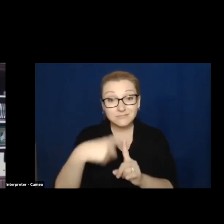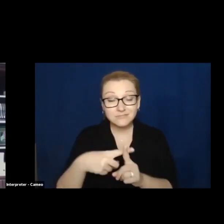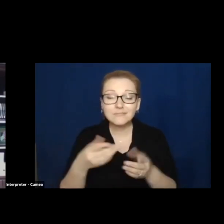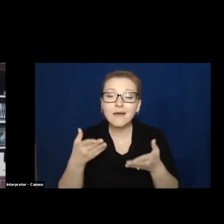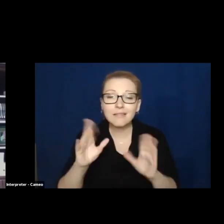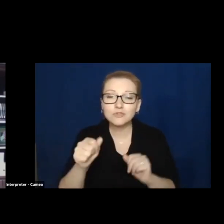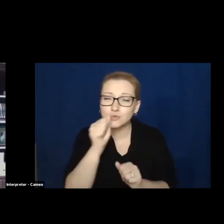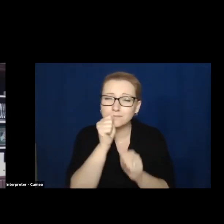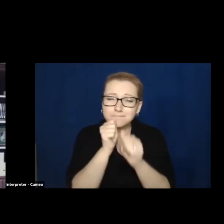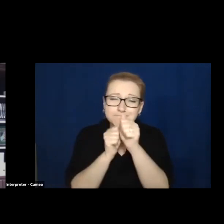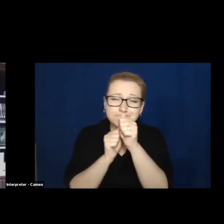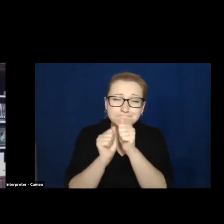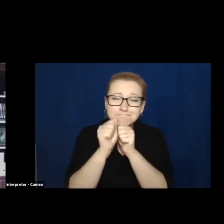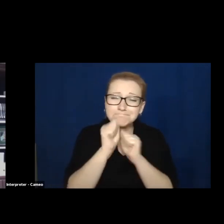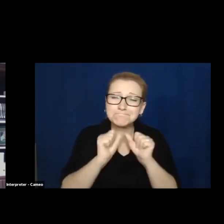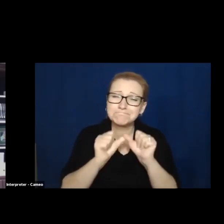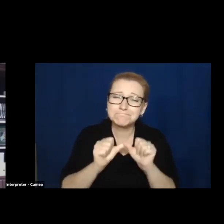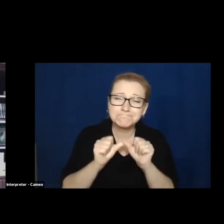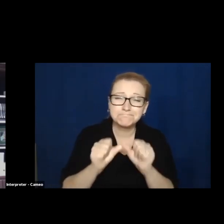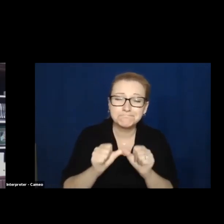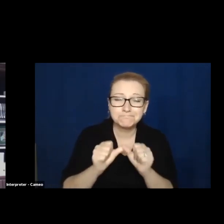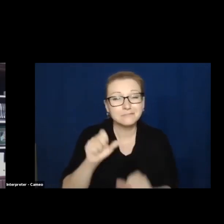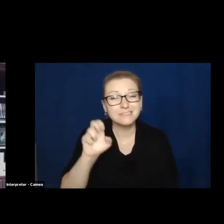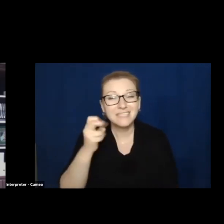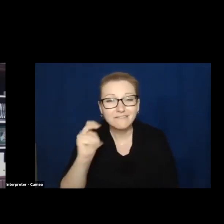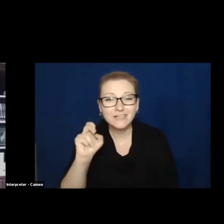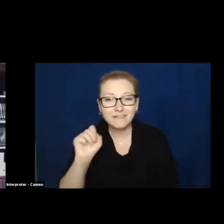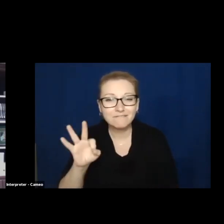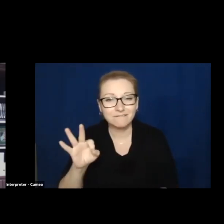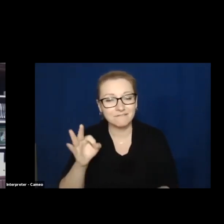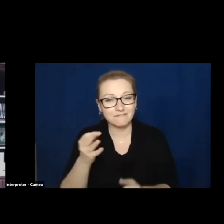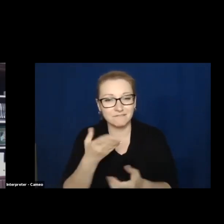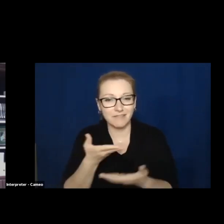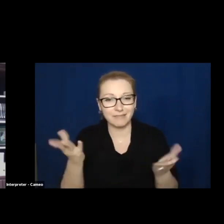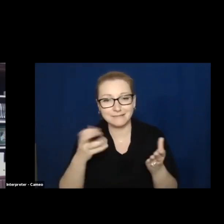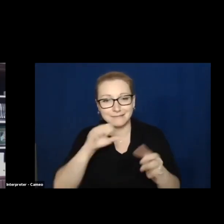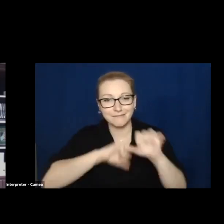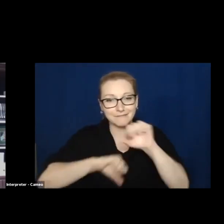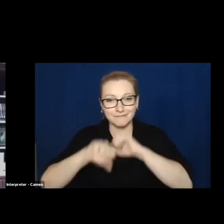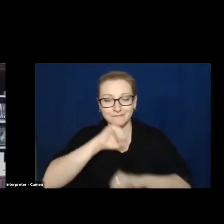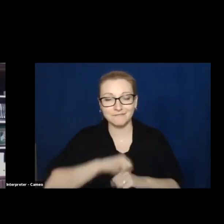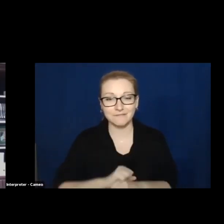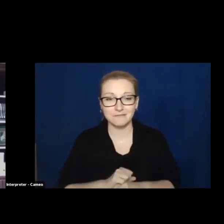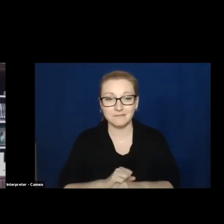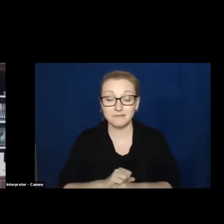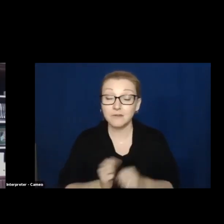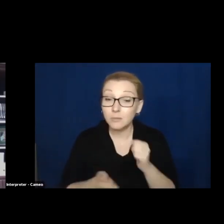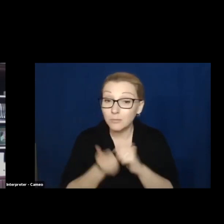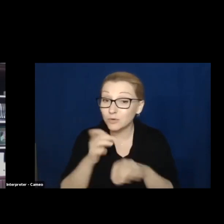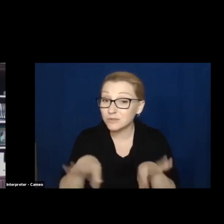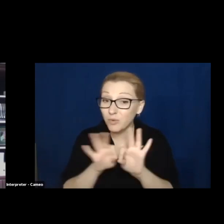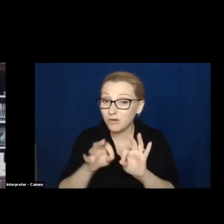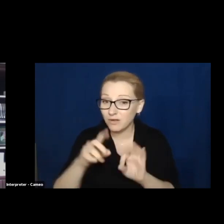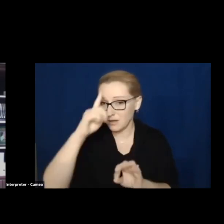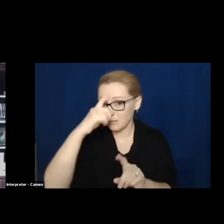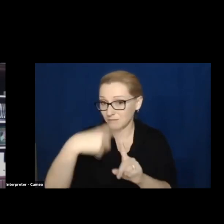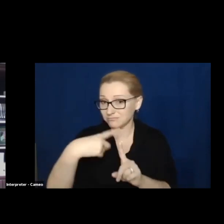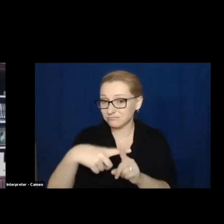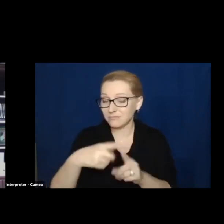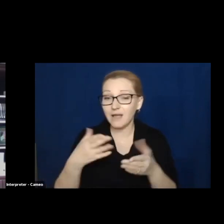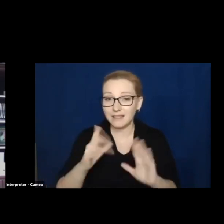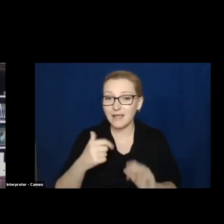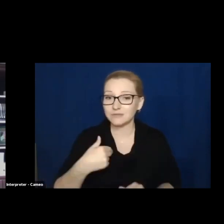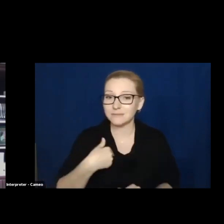and continue on when things get tough. Most importantly, I feel a positive mindset allows me